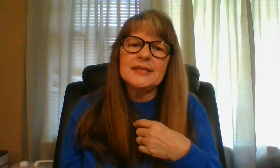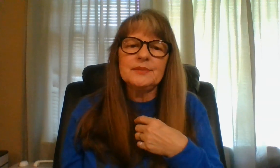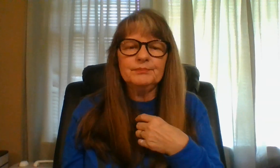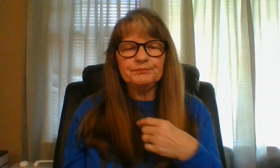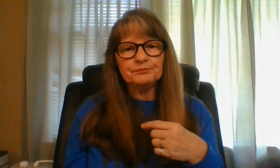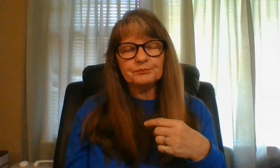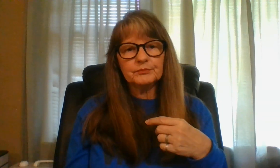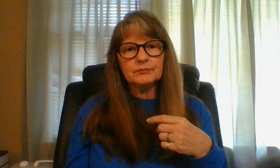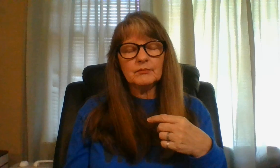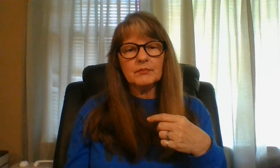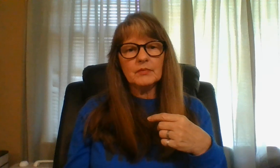ways.